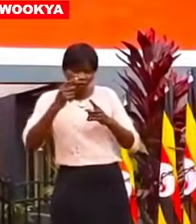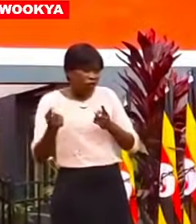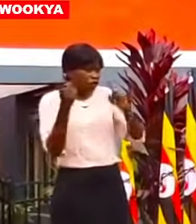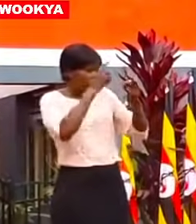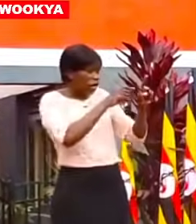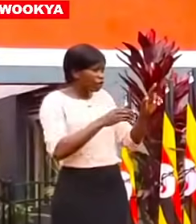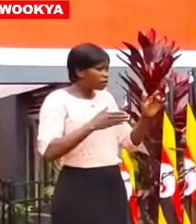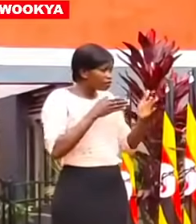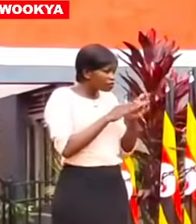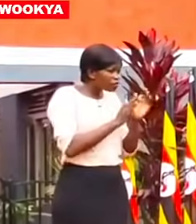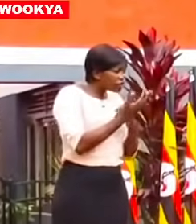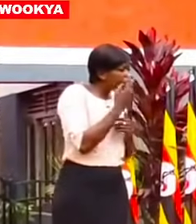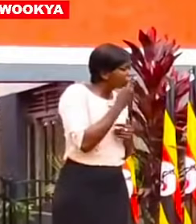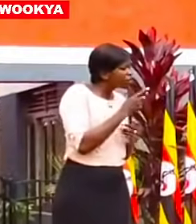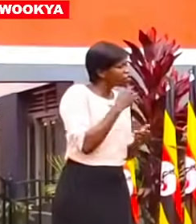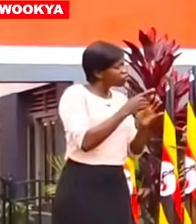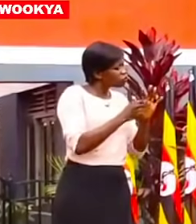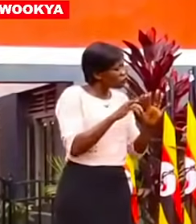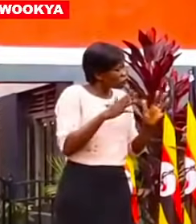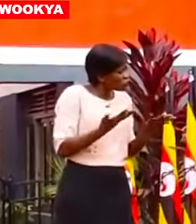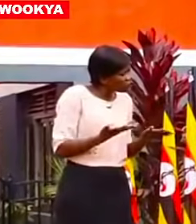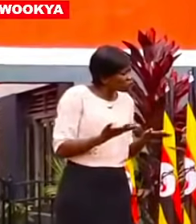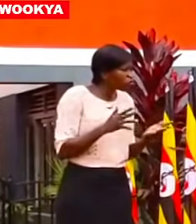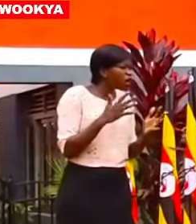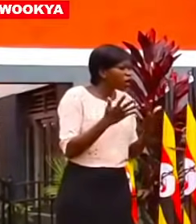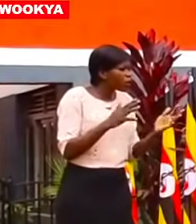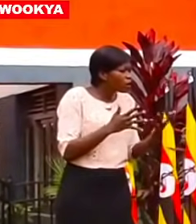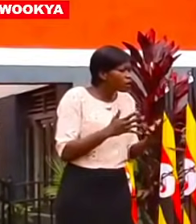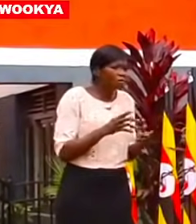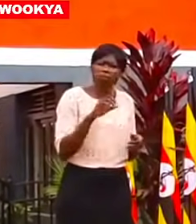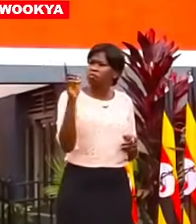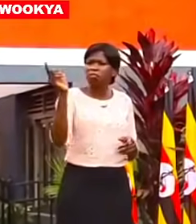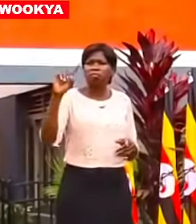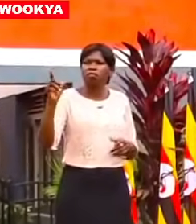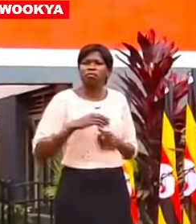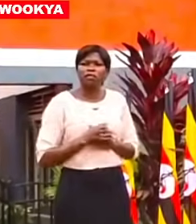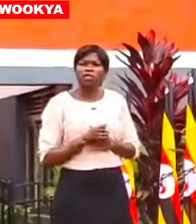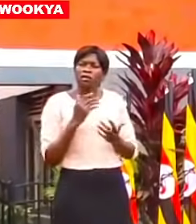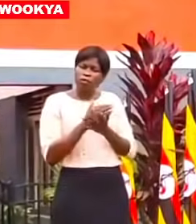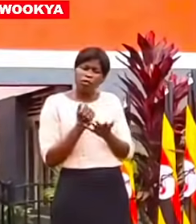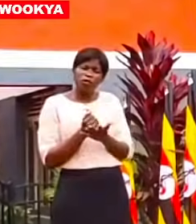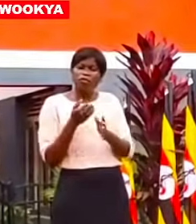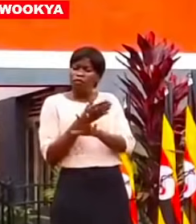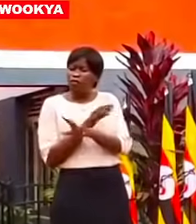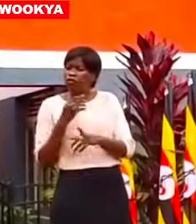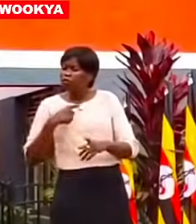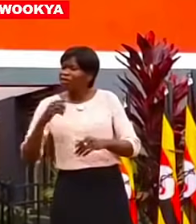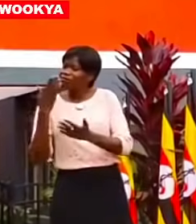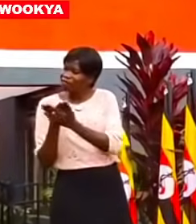to access him, establish what situation he's in. We have been making the clarion call to say, look,